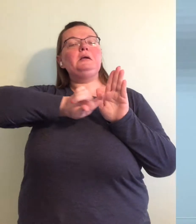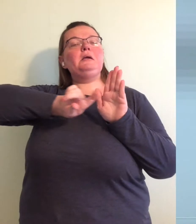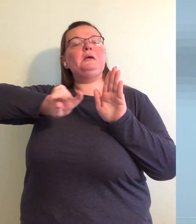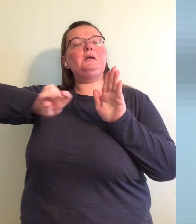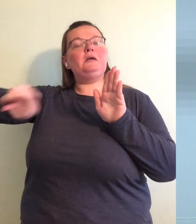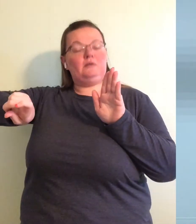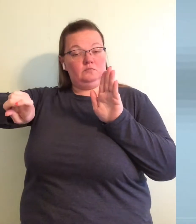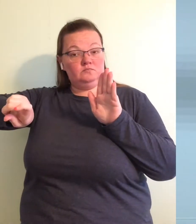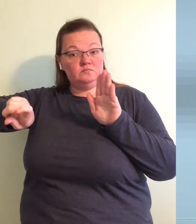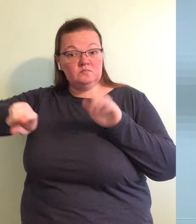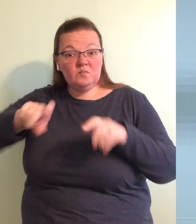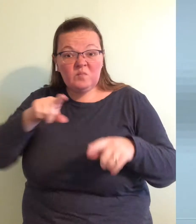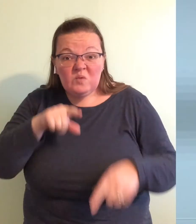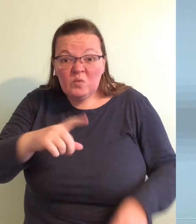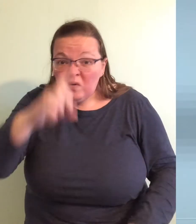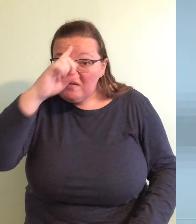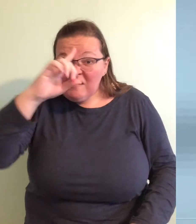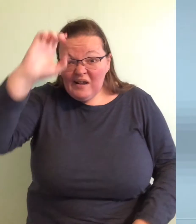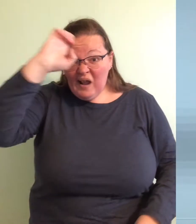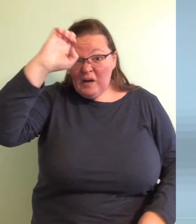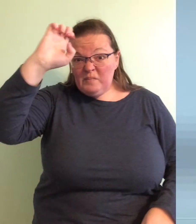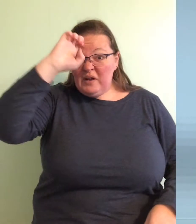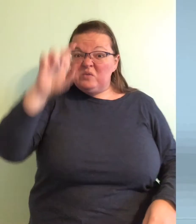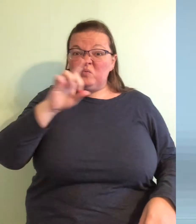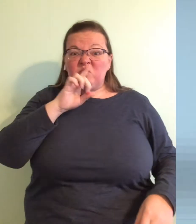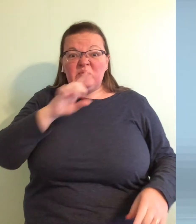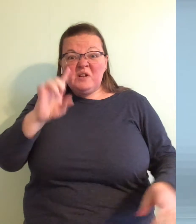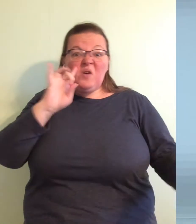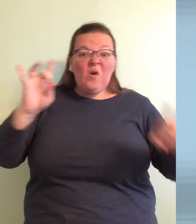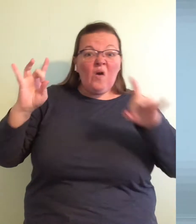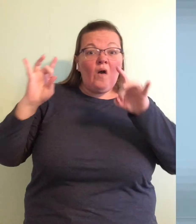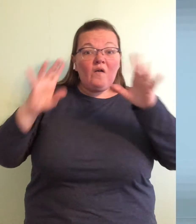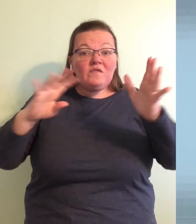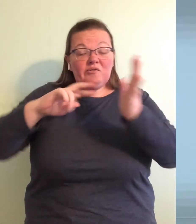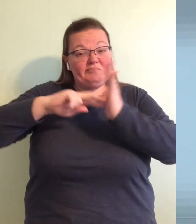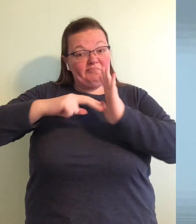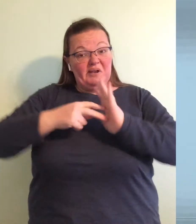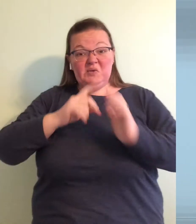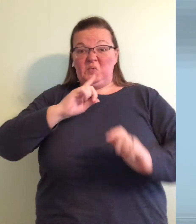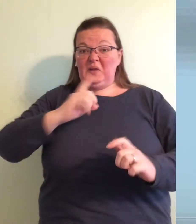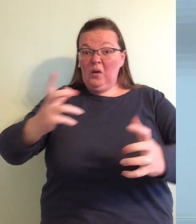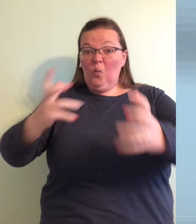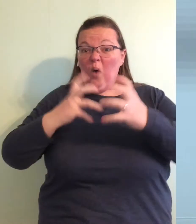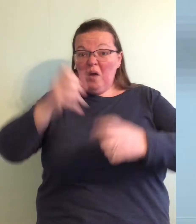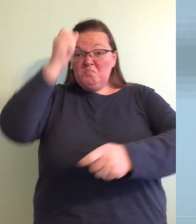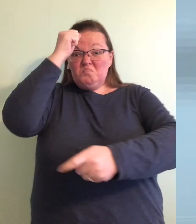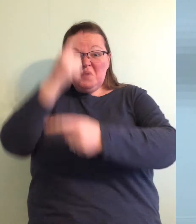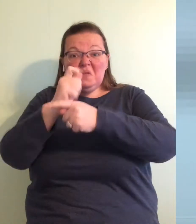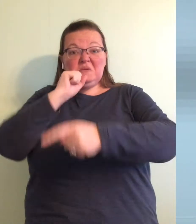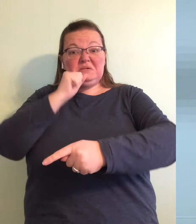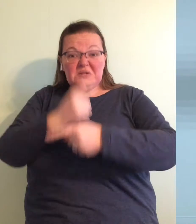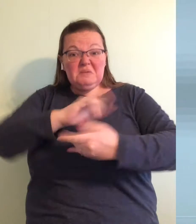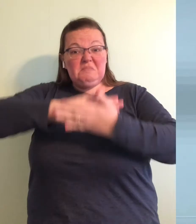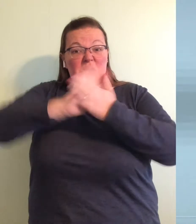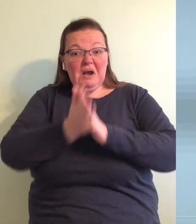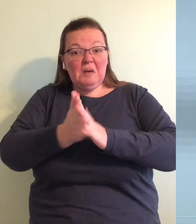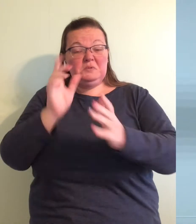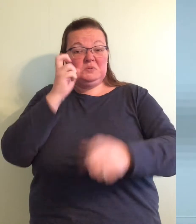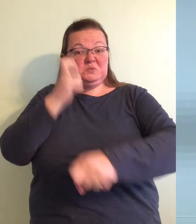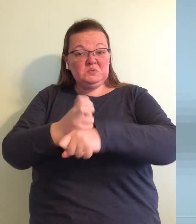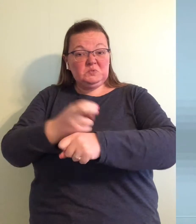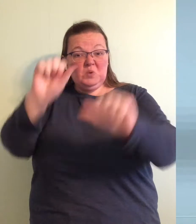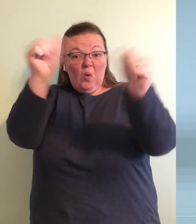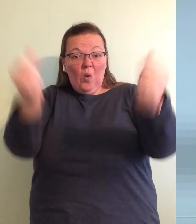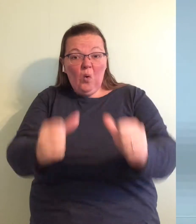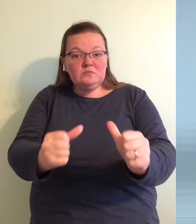You mustn't think that even now Edmund was quite so bad that he actually wanted his brothers and sisters to be turned into stone. He